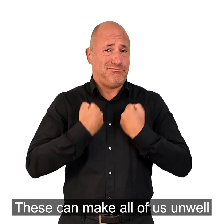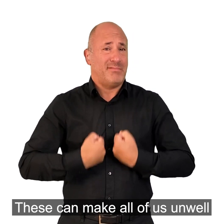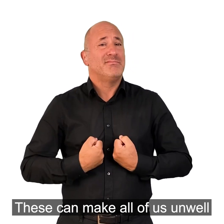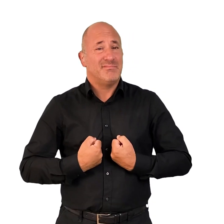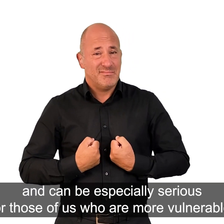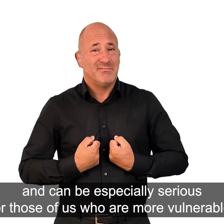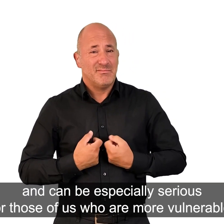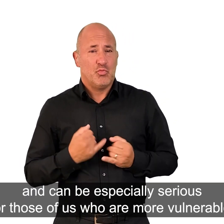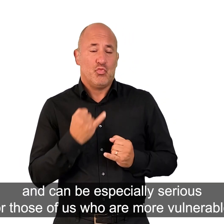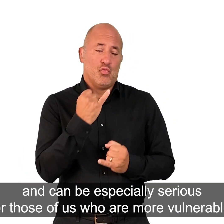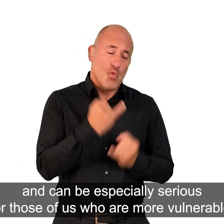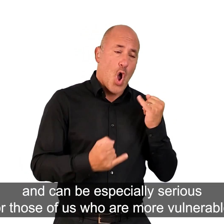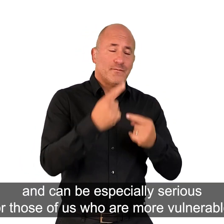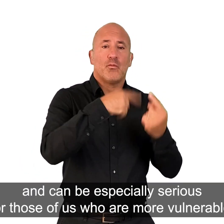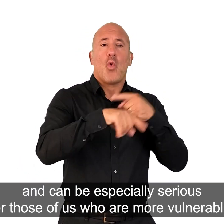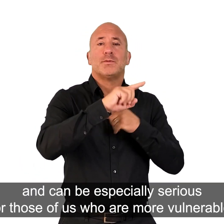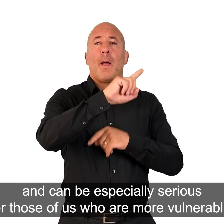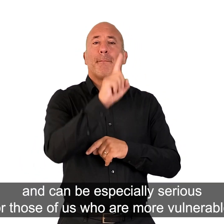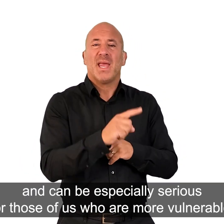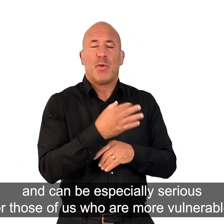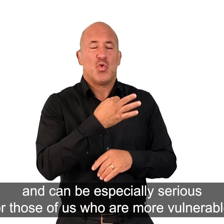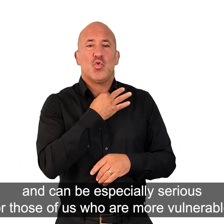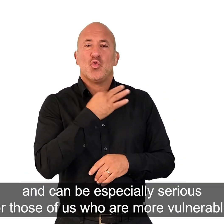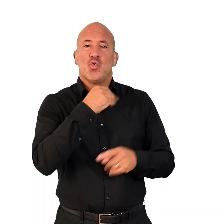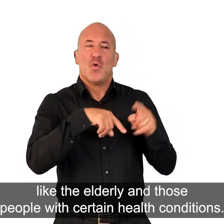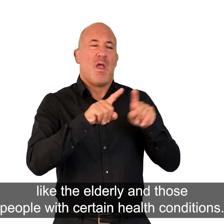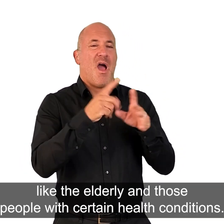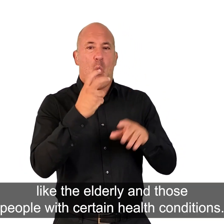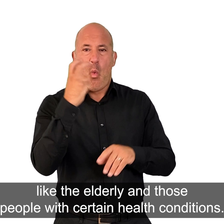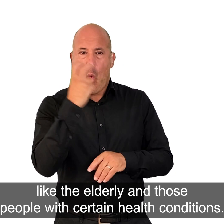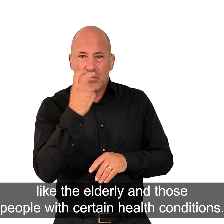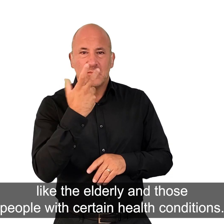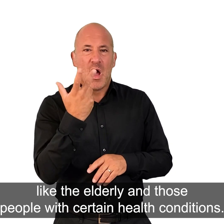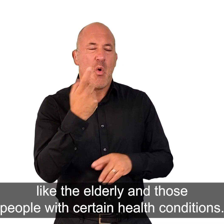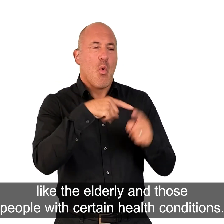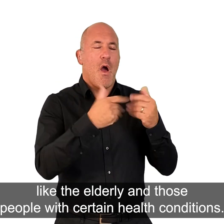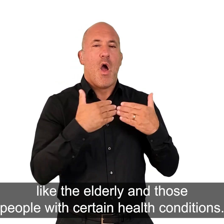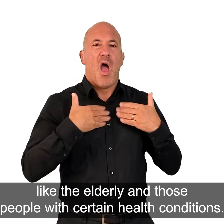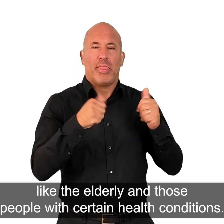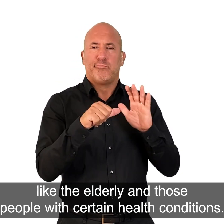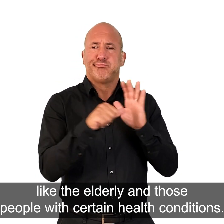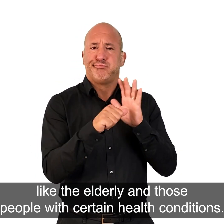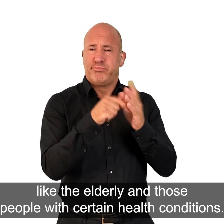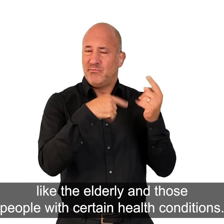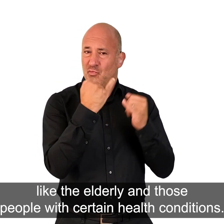unwell, and can be especially serious for those of us who are more vulnerable, like the elderly and those people with certain